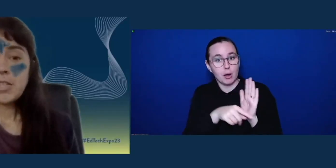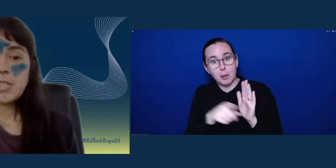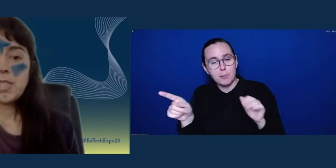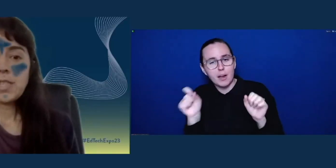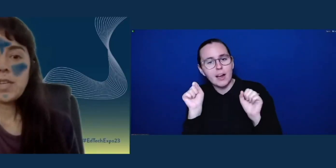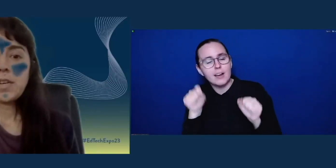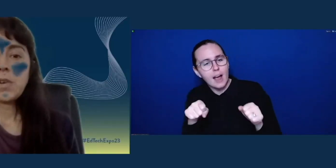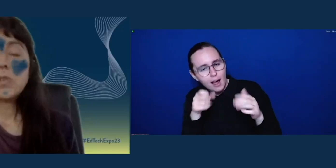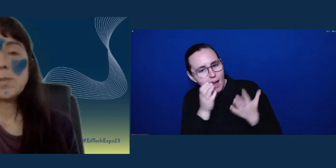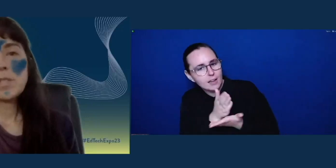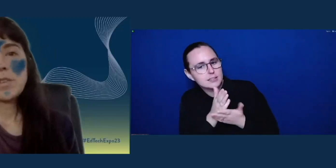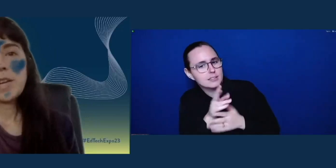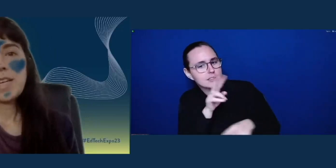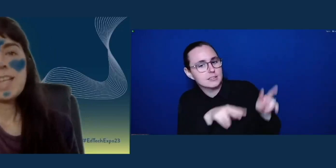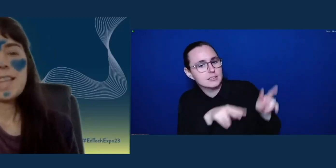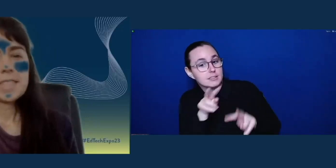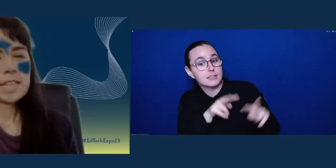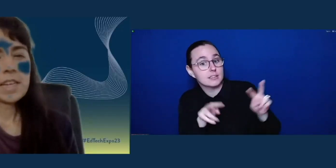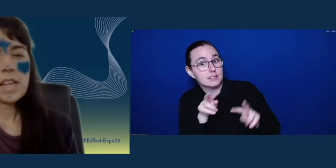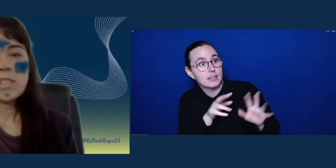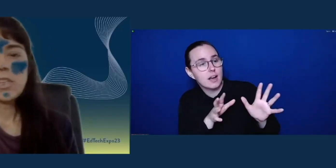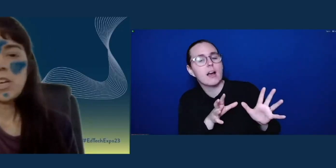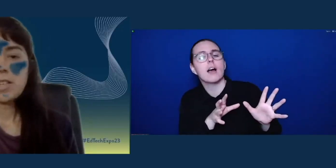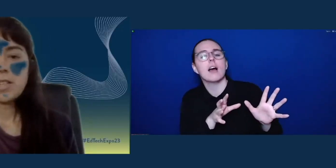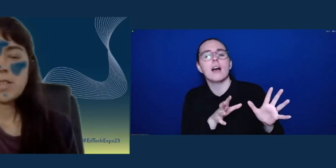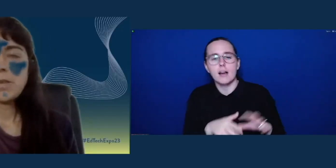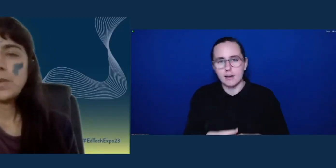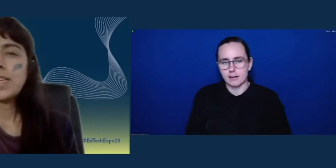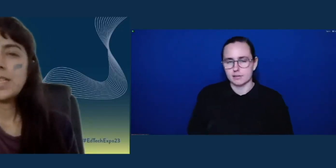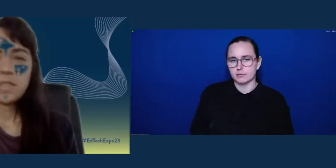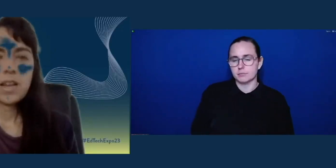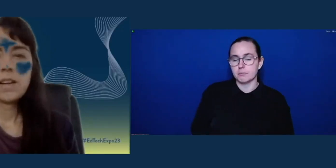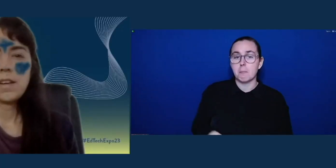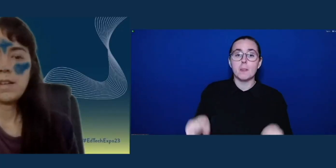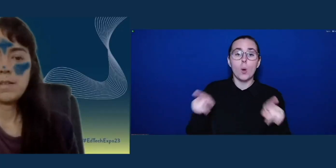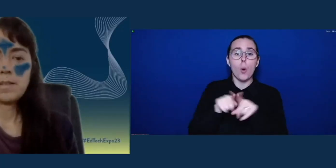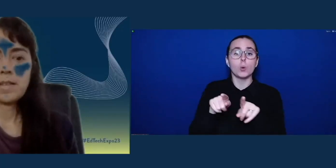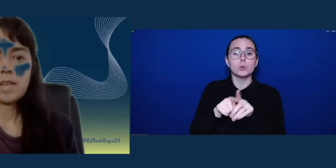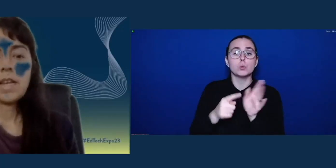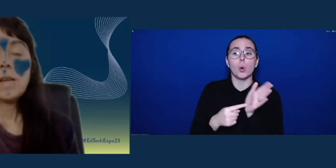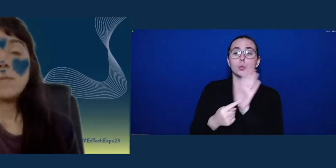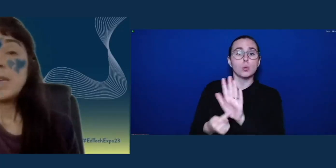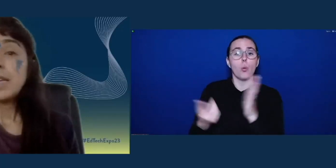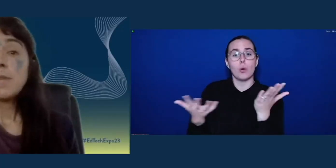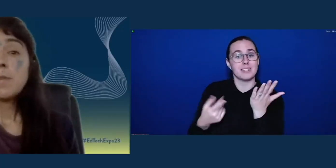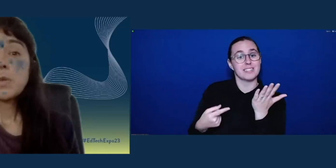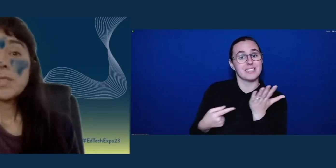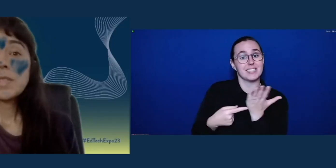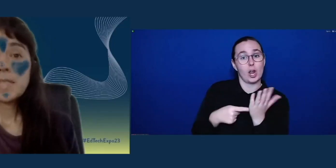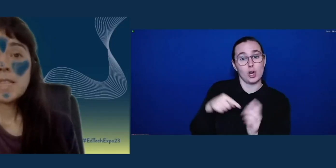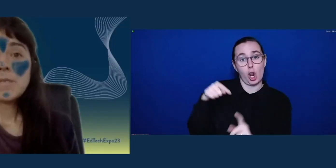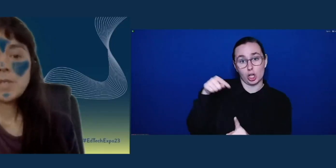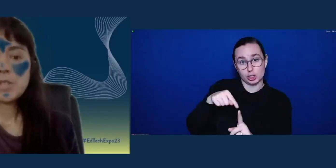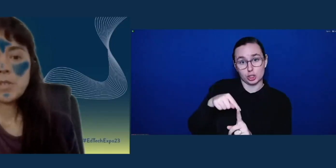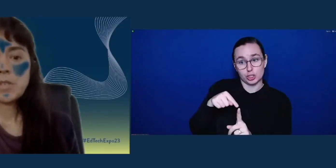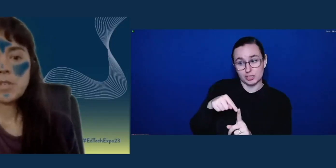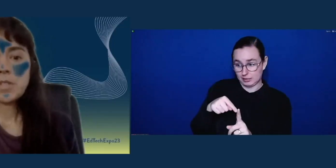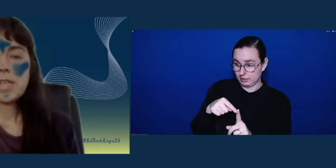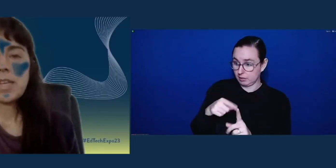ACR GCD also demonstrated that technology on its own is not enough. Many of the most successful